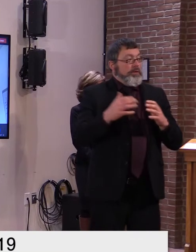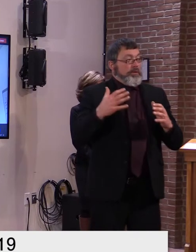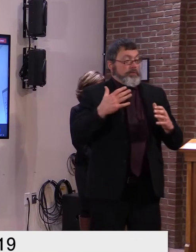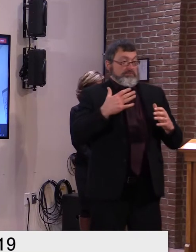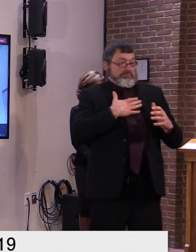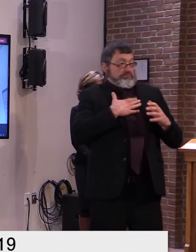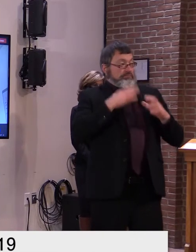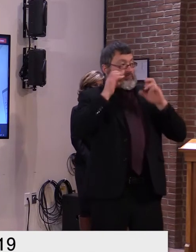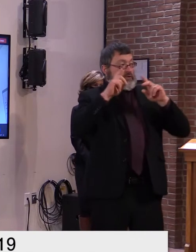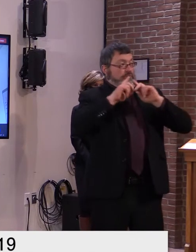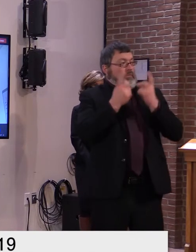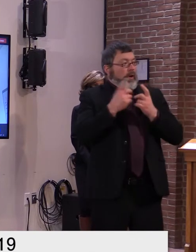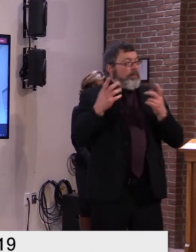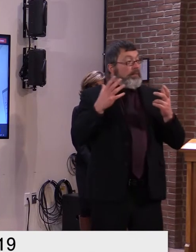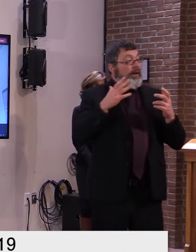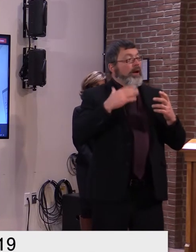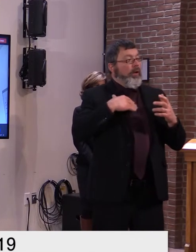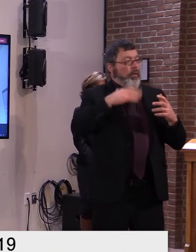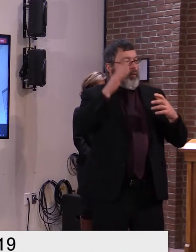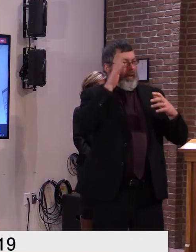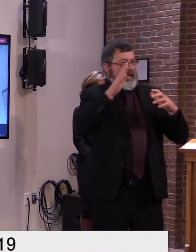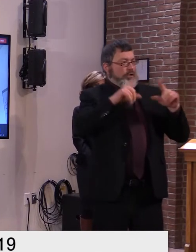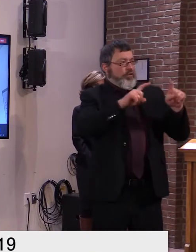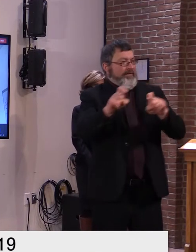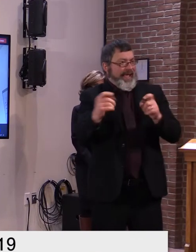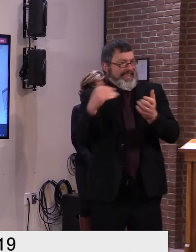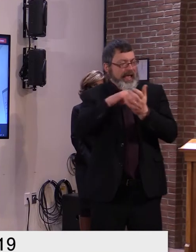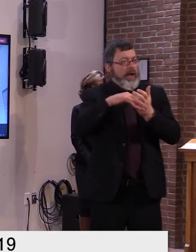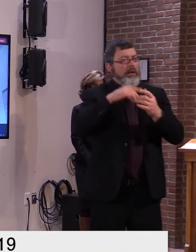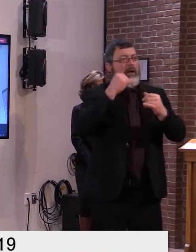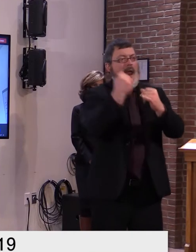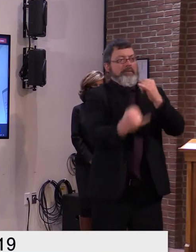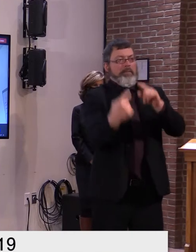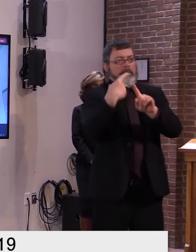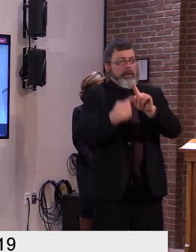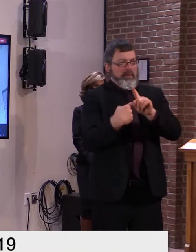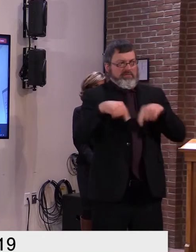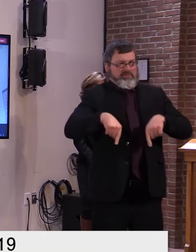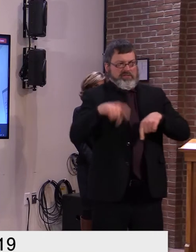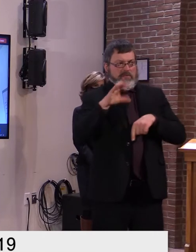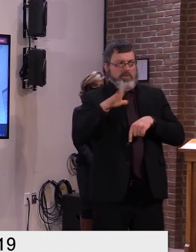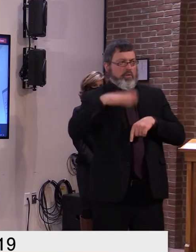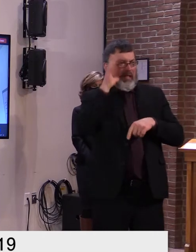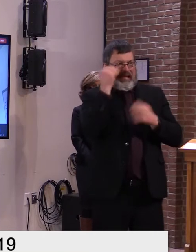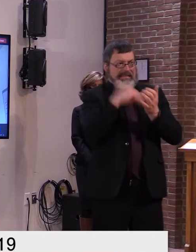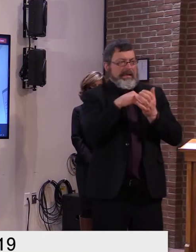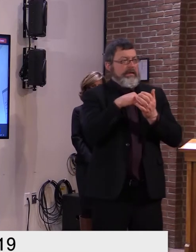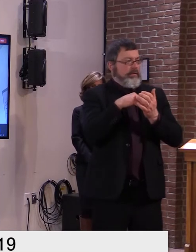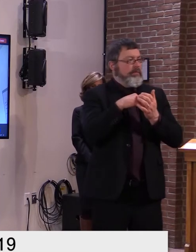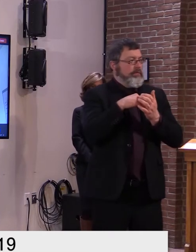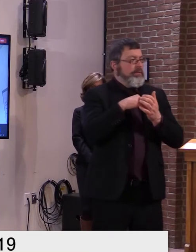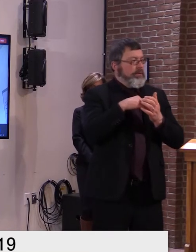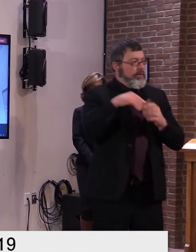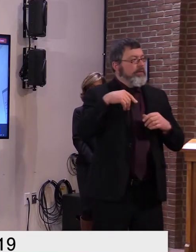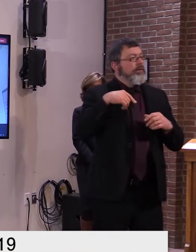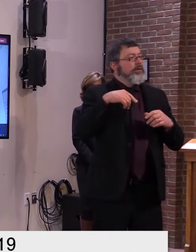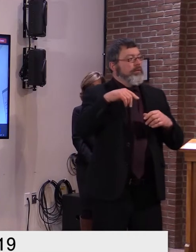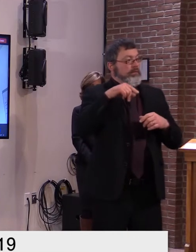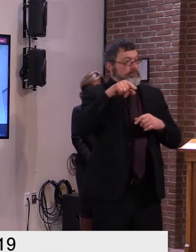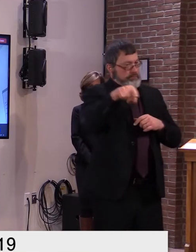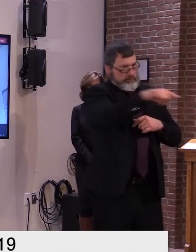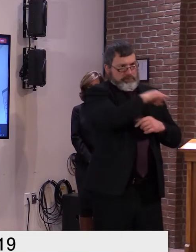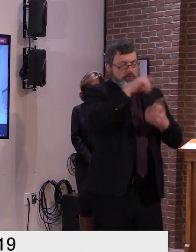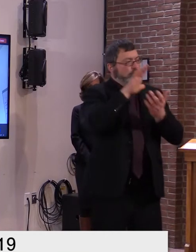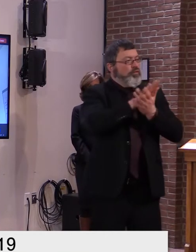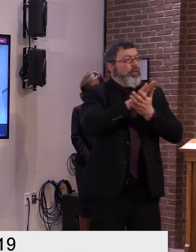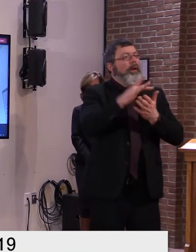in time. And we know that schools shift among the modes during the month in reaction to health conditions and the logistical